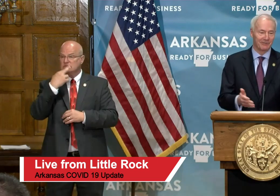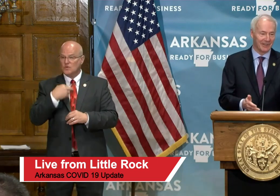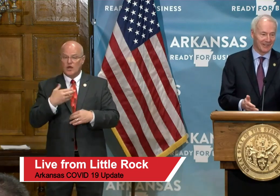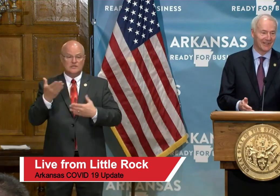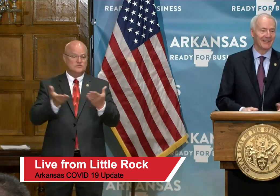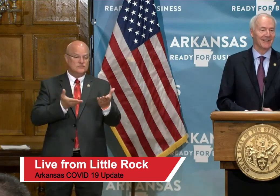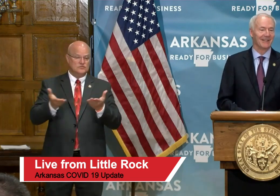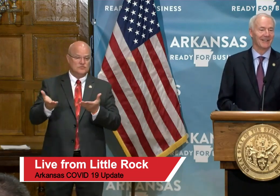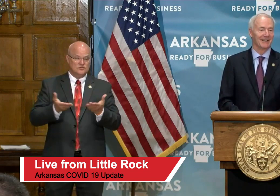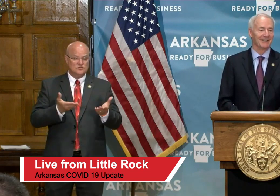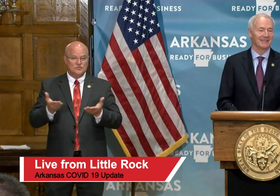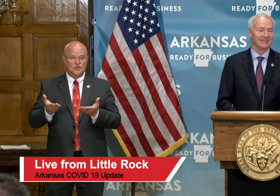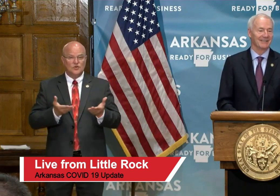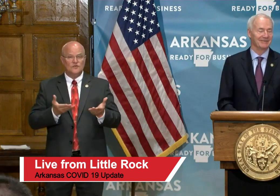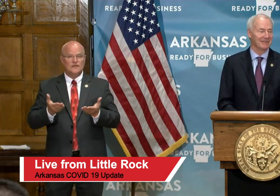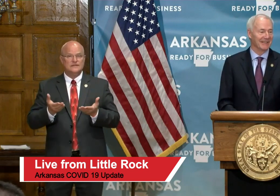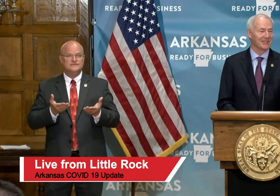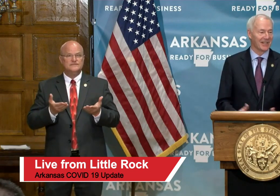to serve